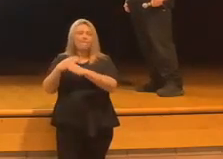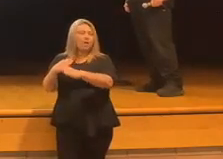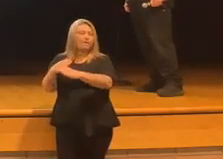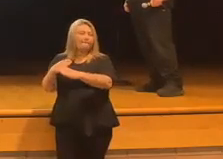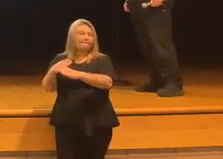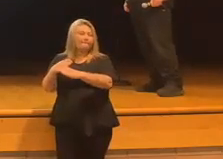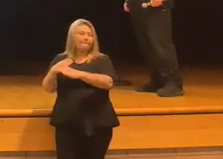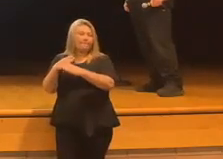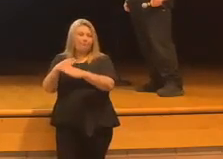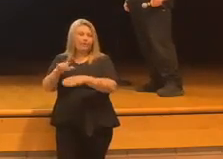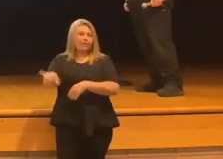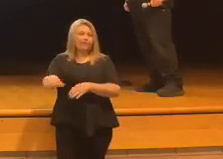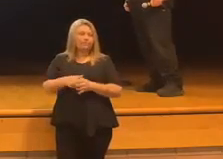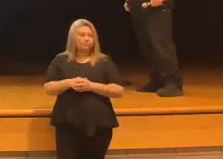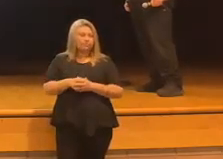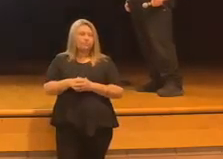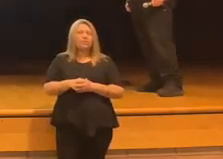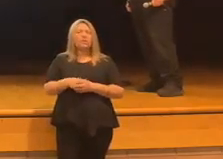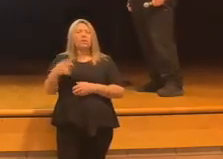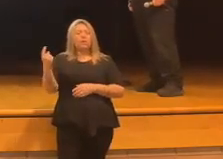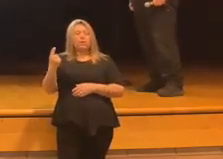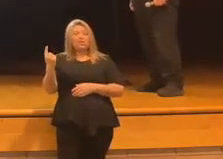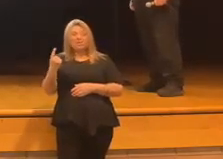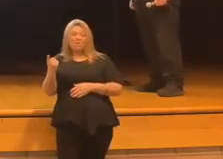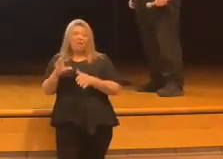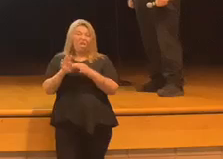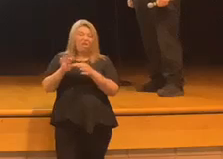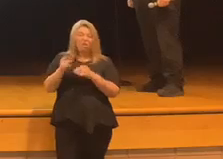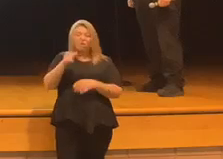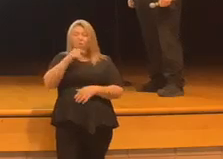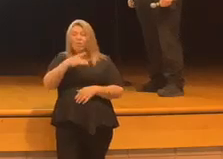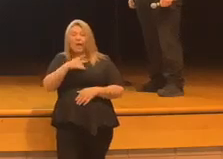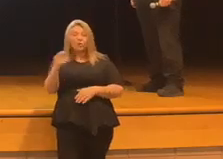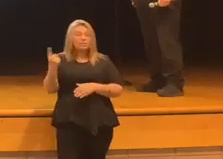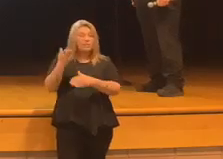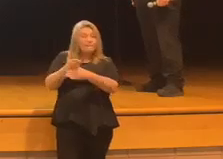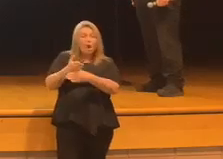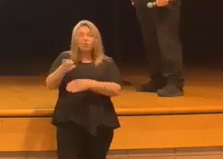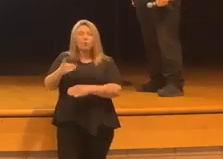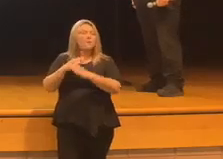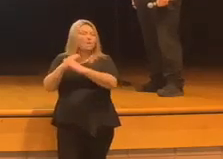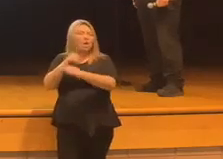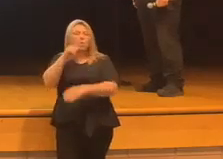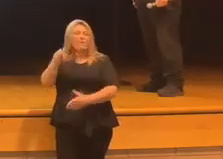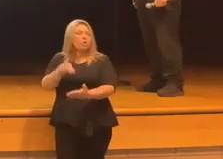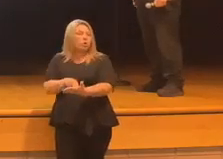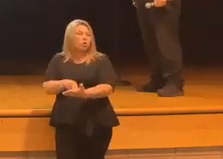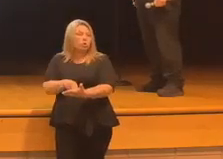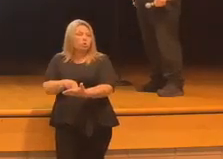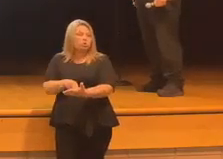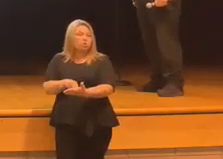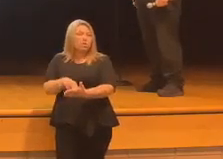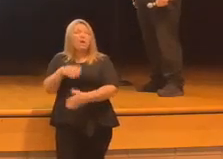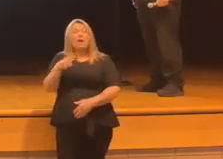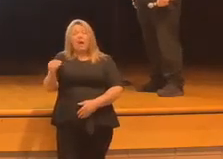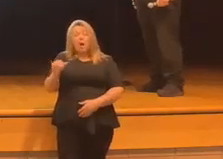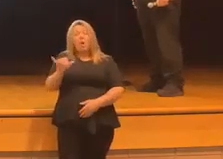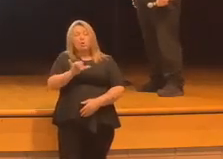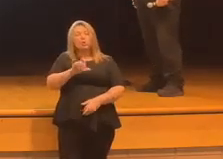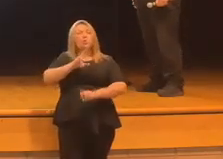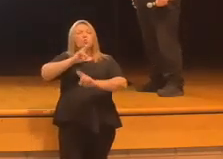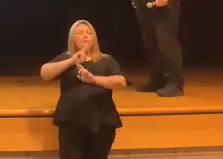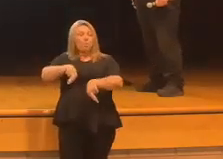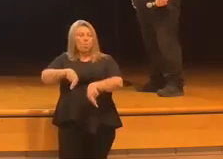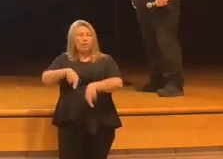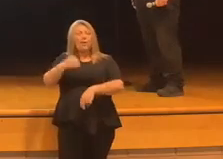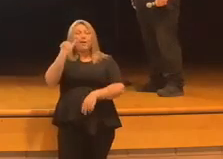them. Somebody's bothering you, block them. You don't have to look at it. And then reporting. If they're at